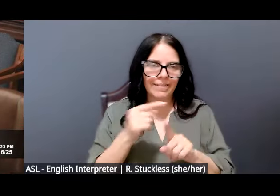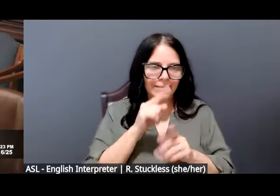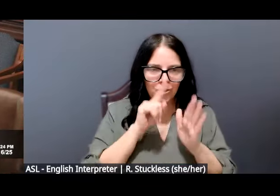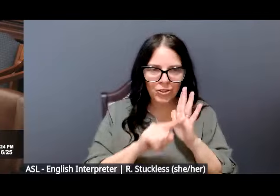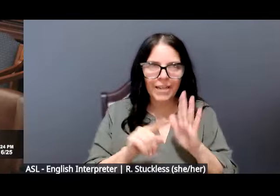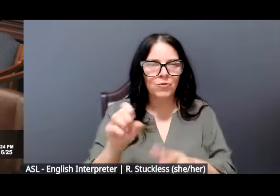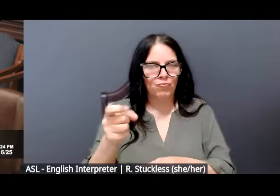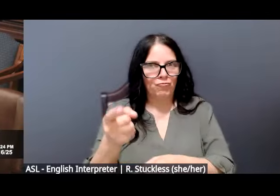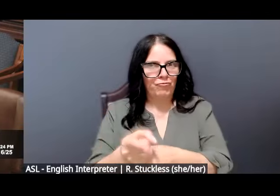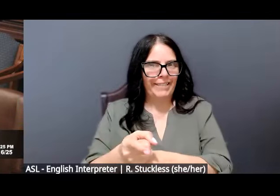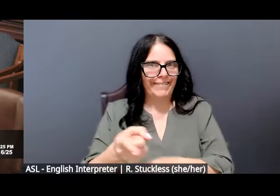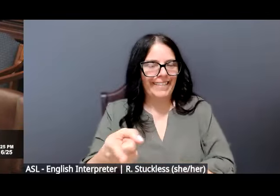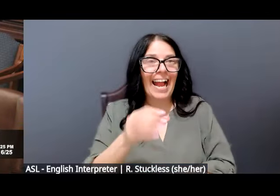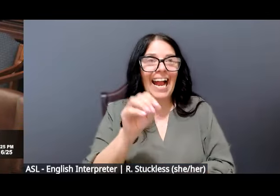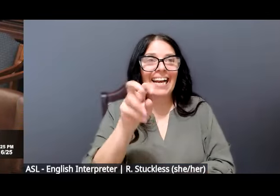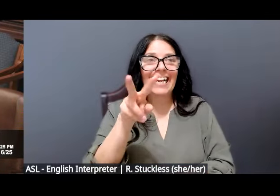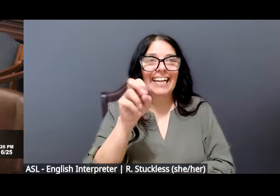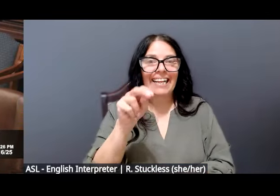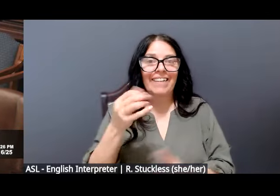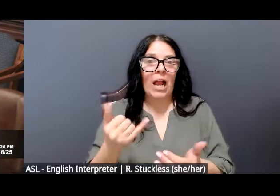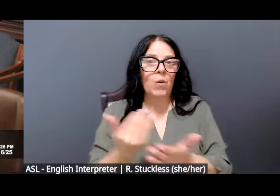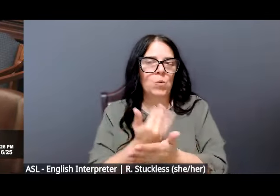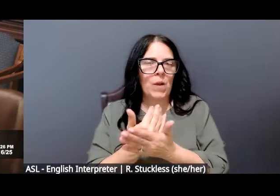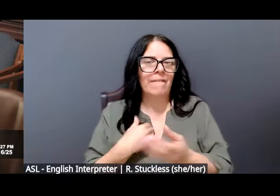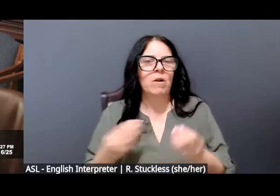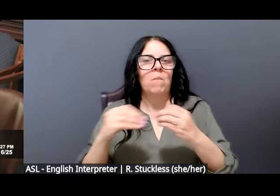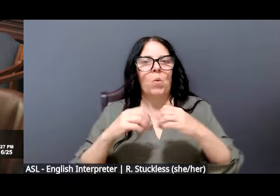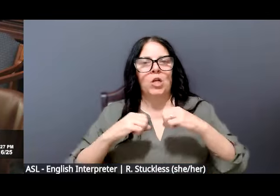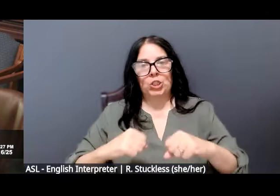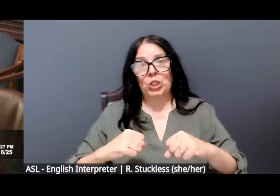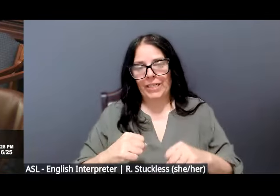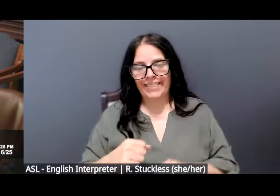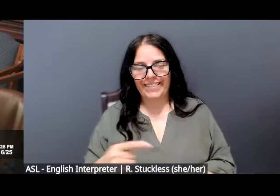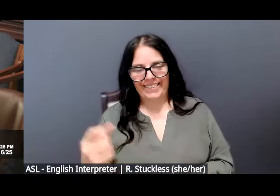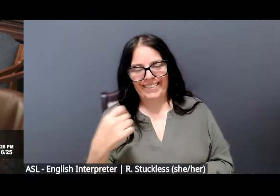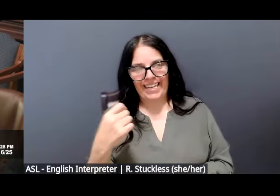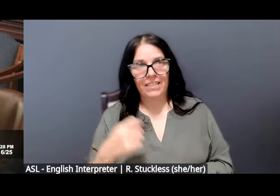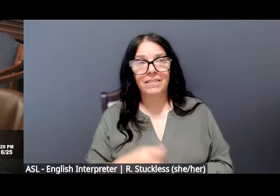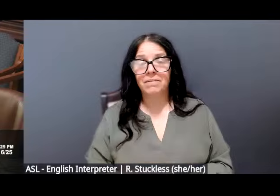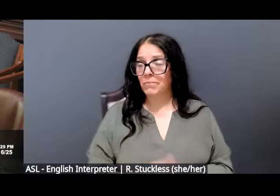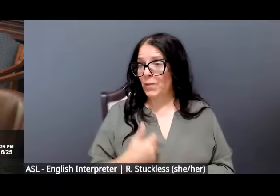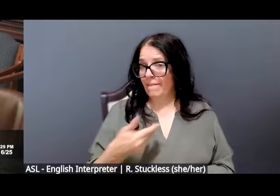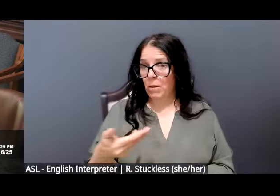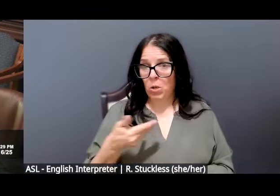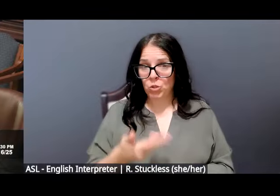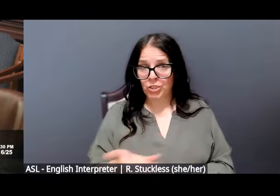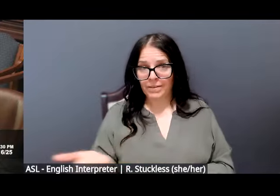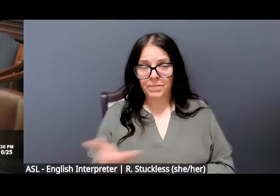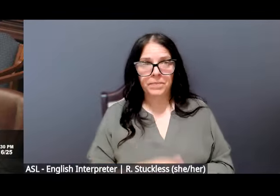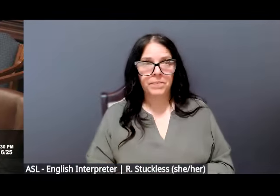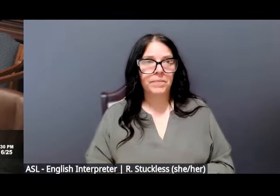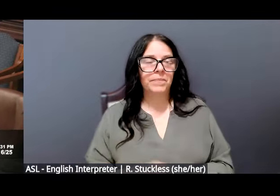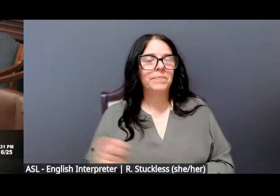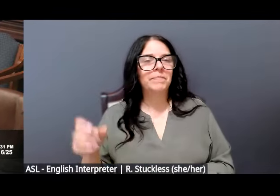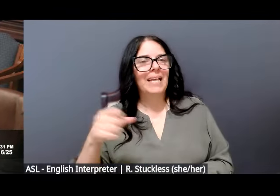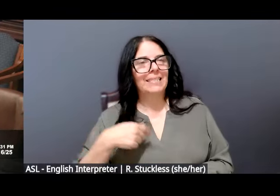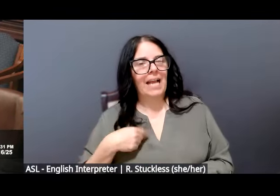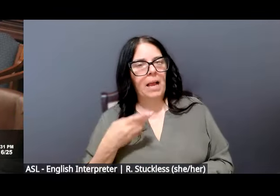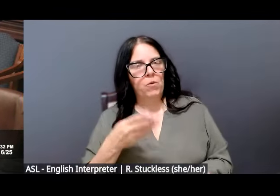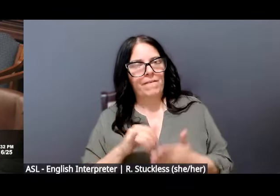and there's even a security improvement in the new ones. Yes. Do I have a motion? Yeah, I move that the Board of